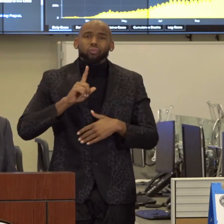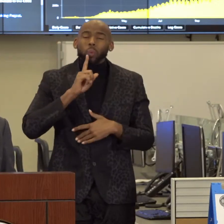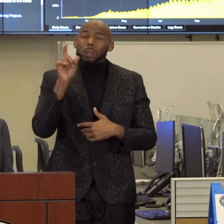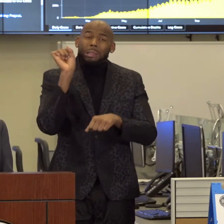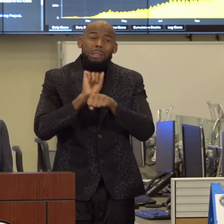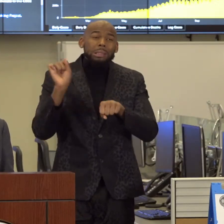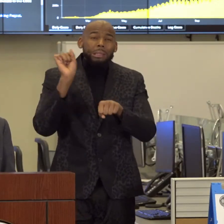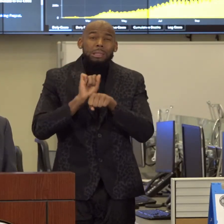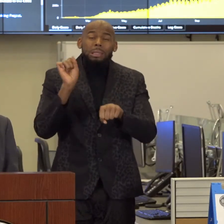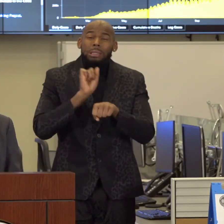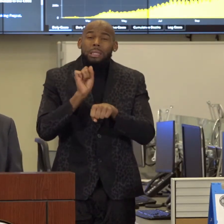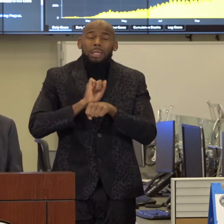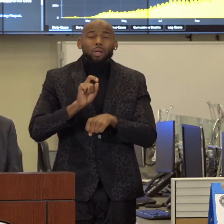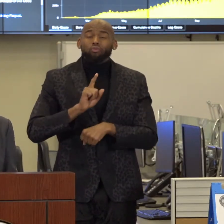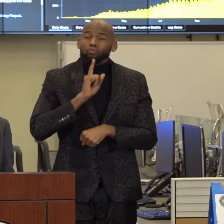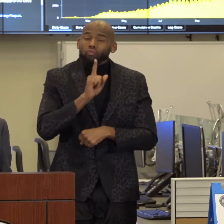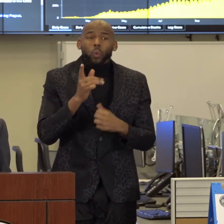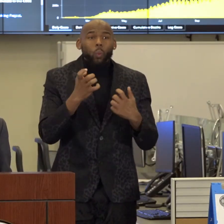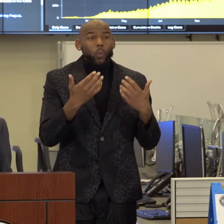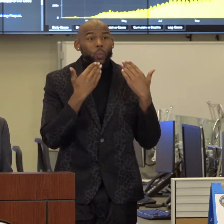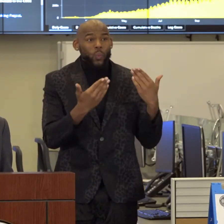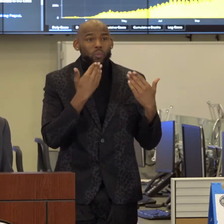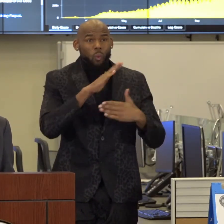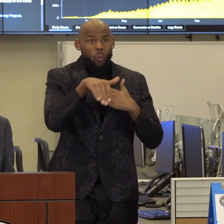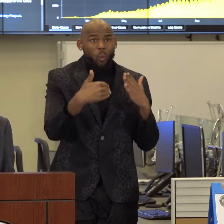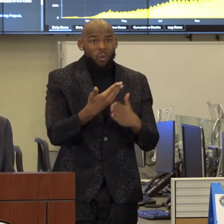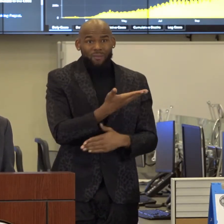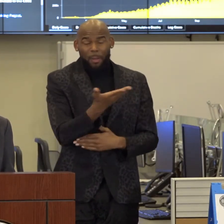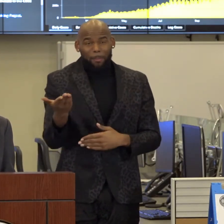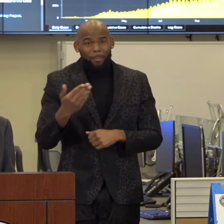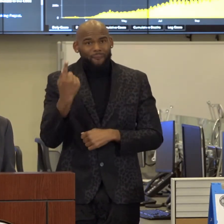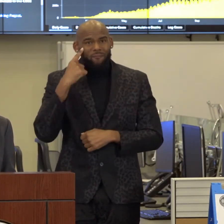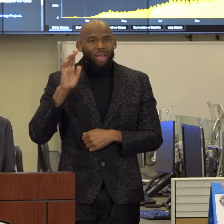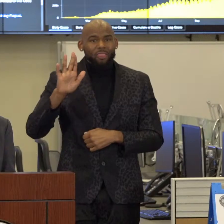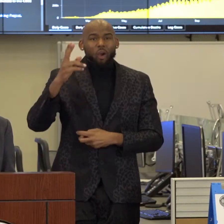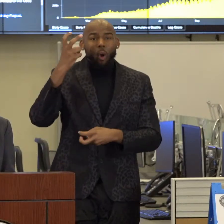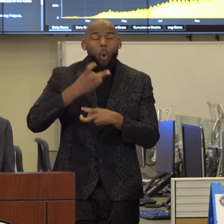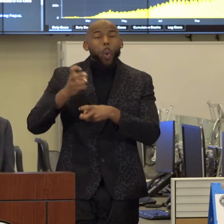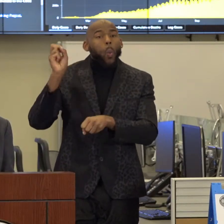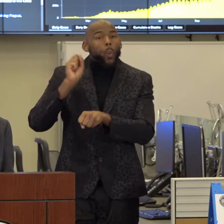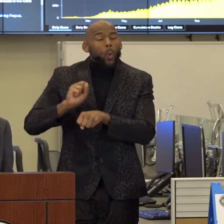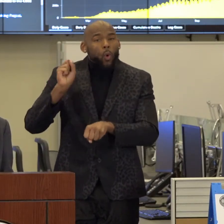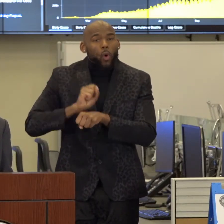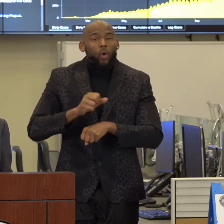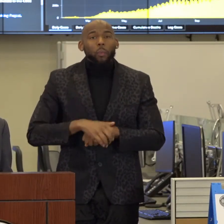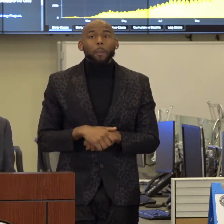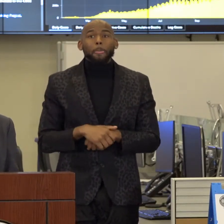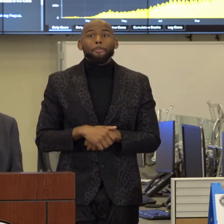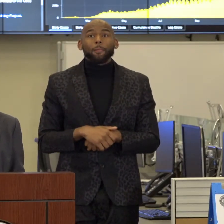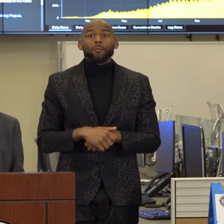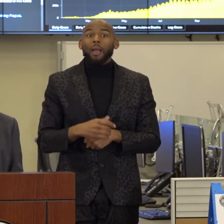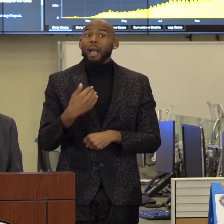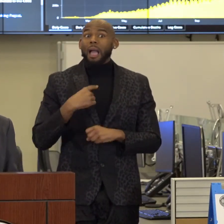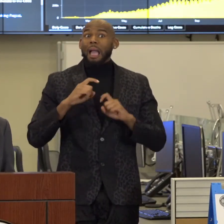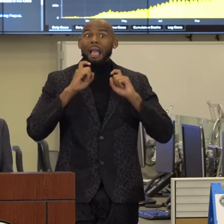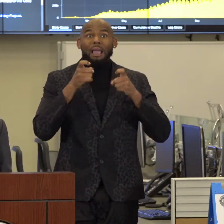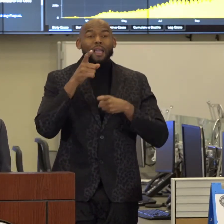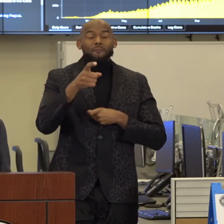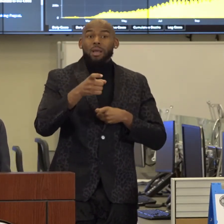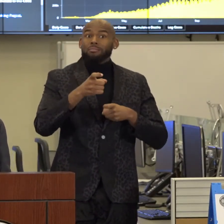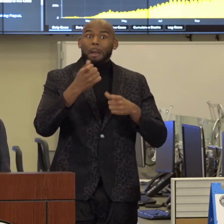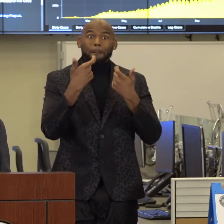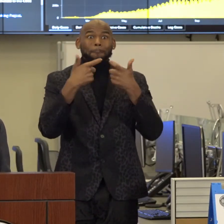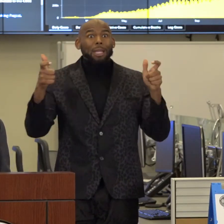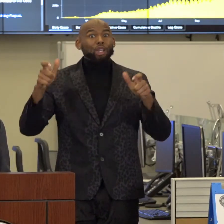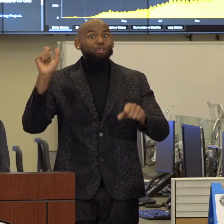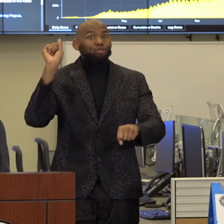tireless in their efforts, and I certainly want to thank all of them for their hard work. I gave them a tall task, and the